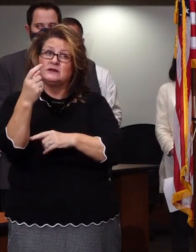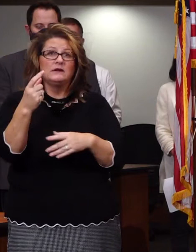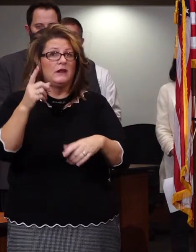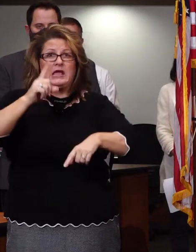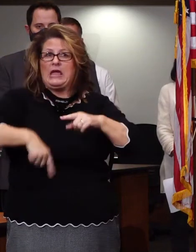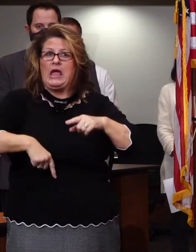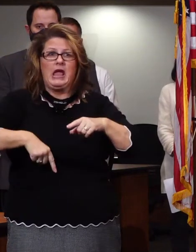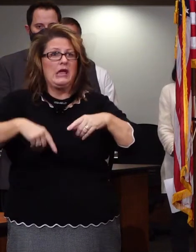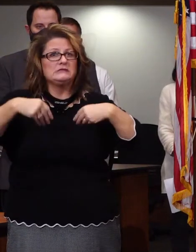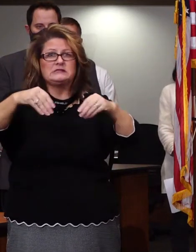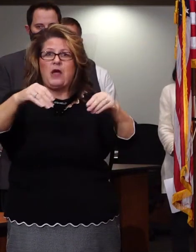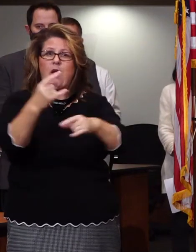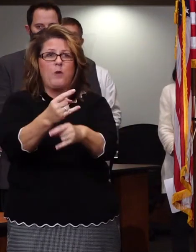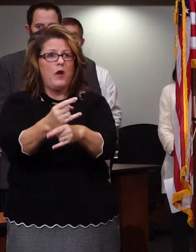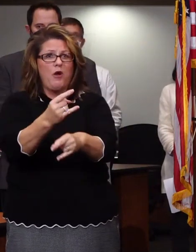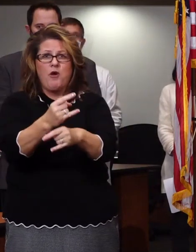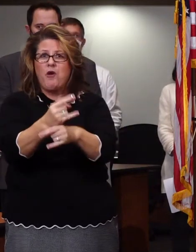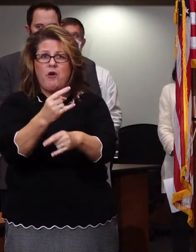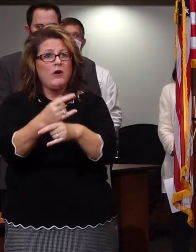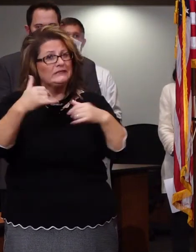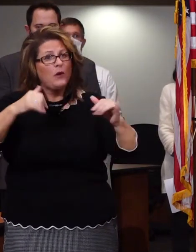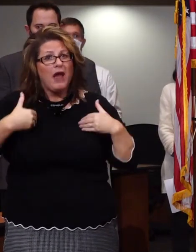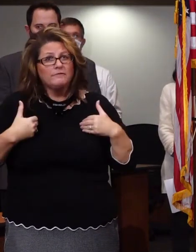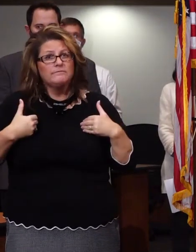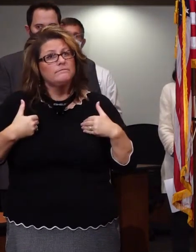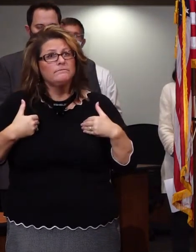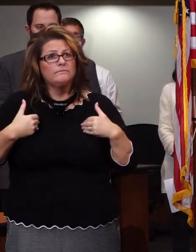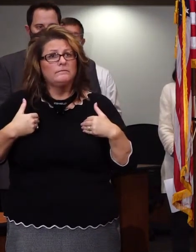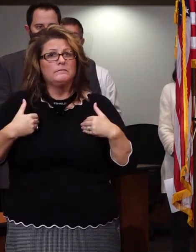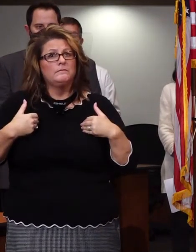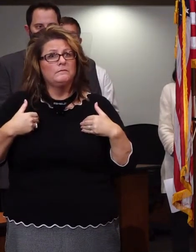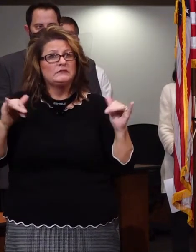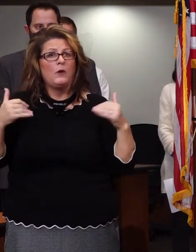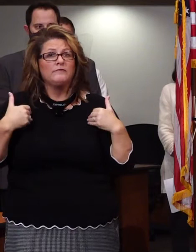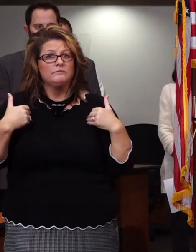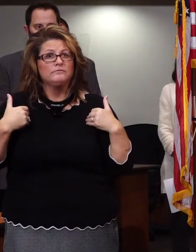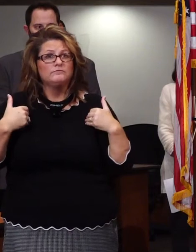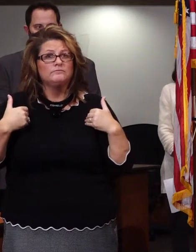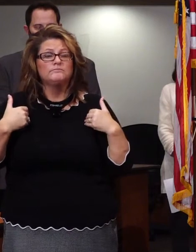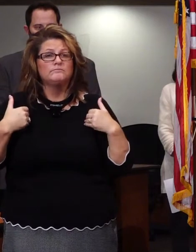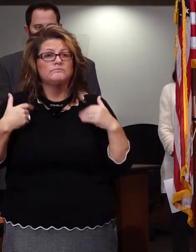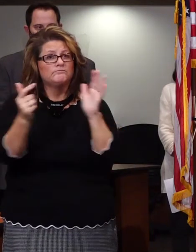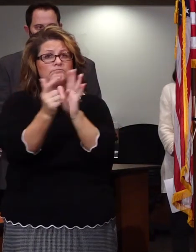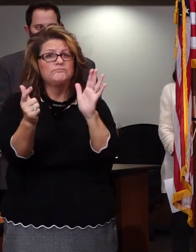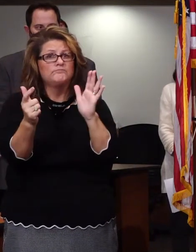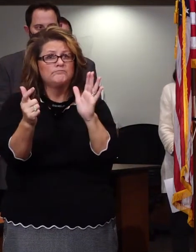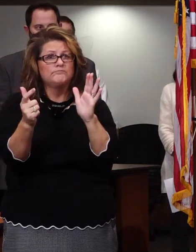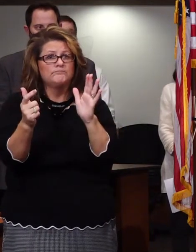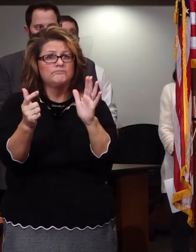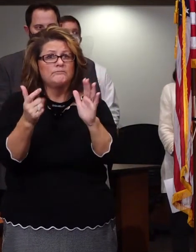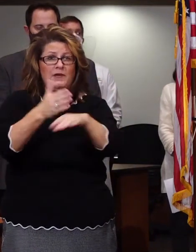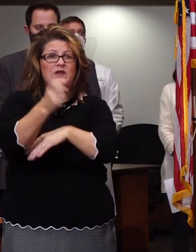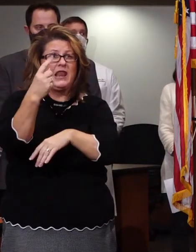is still in place. That is one of the several things that we do have still in place. But again, when you